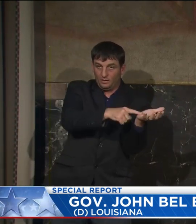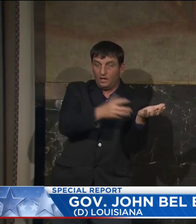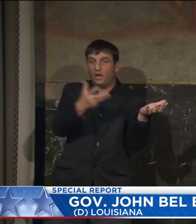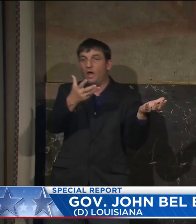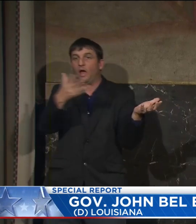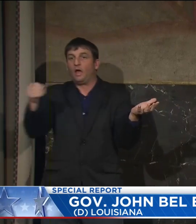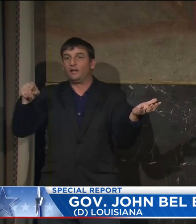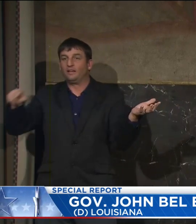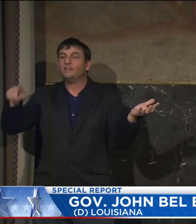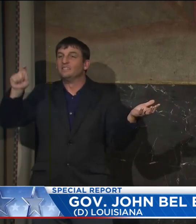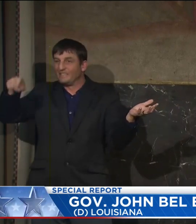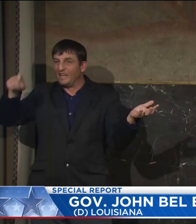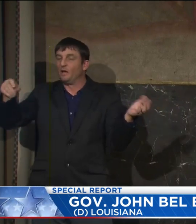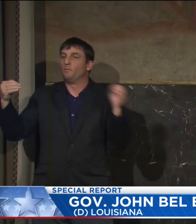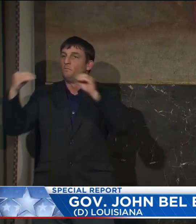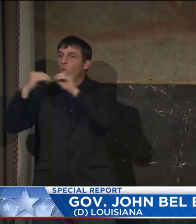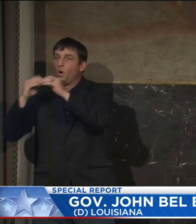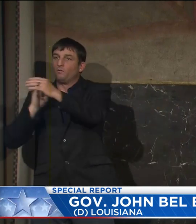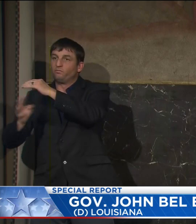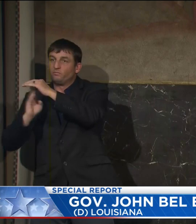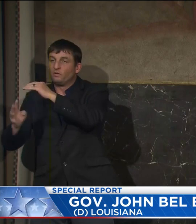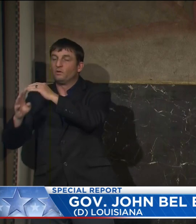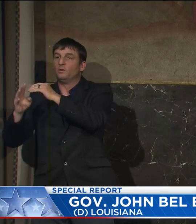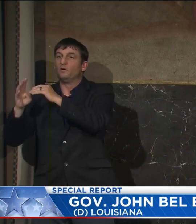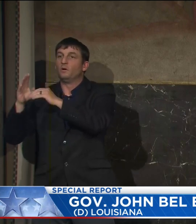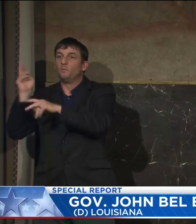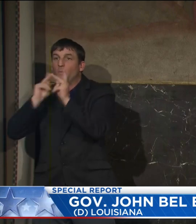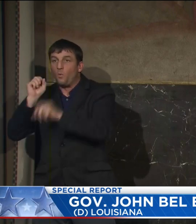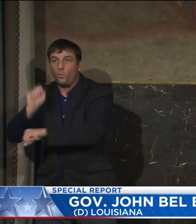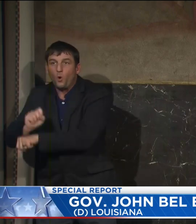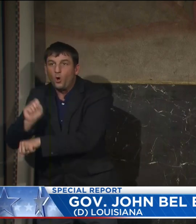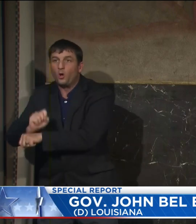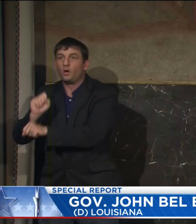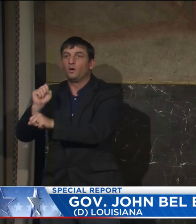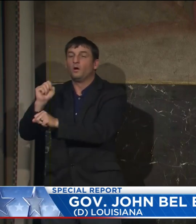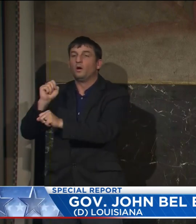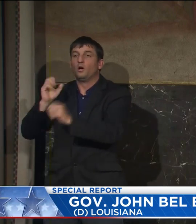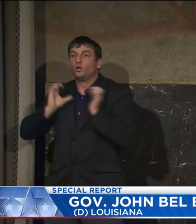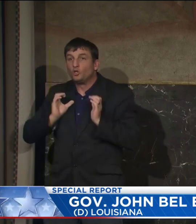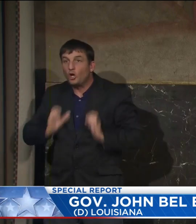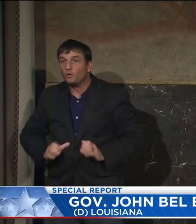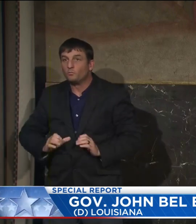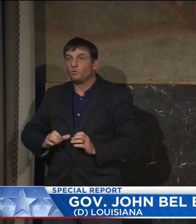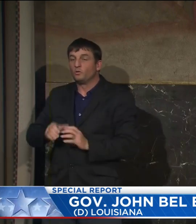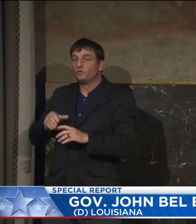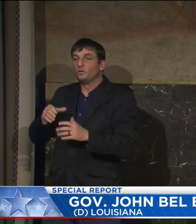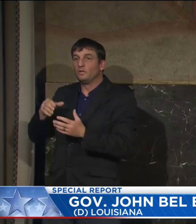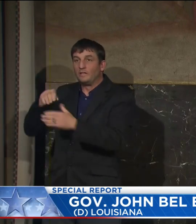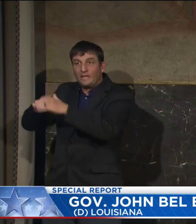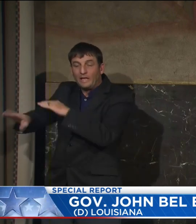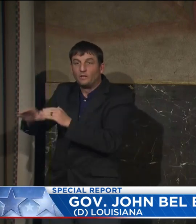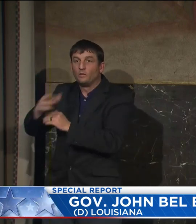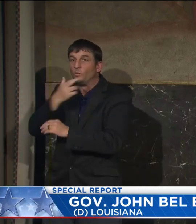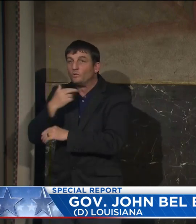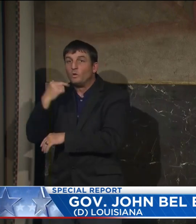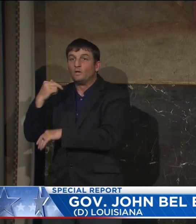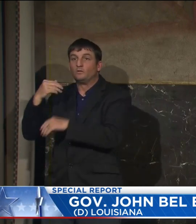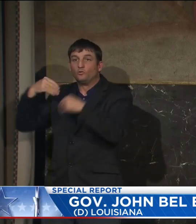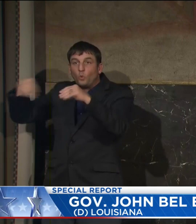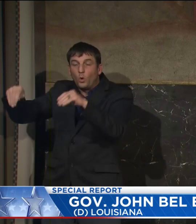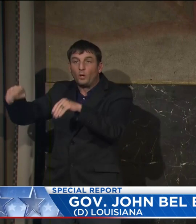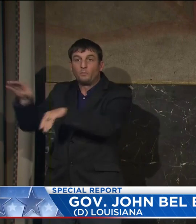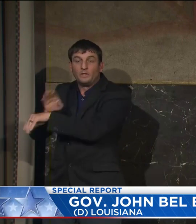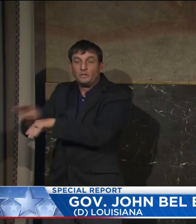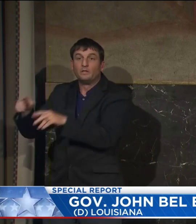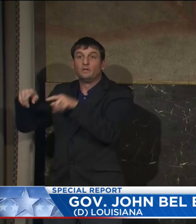to open more stores and get people back to work and get more customers into these stores and restaurants. And if you